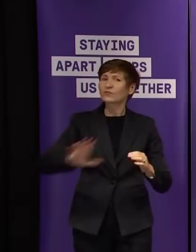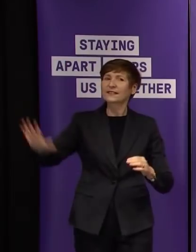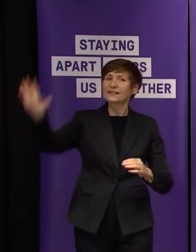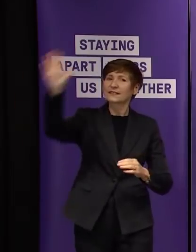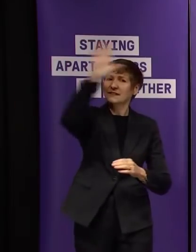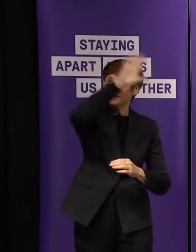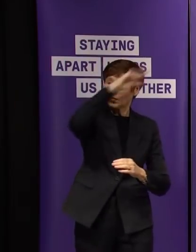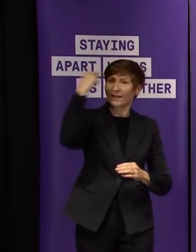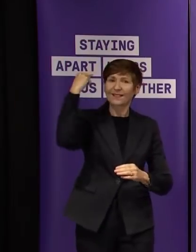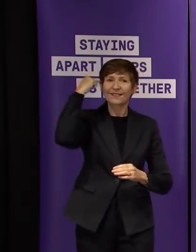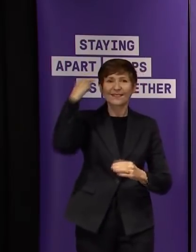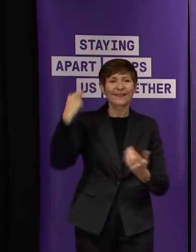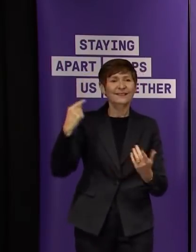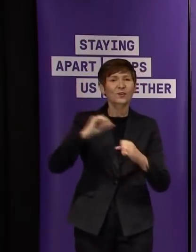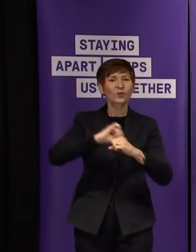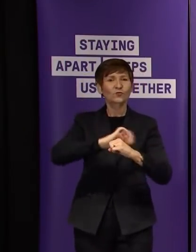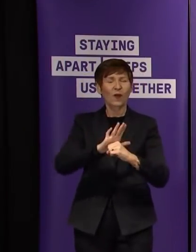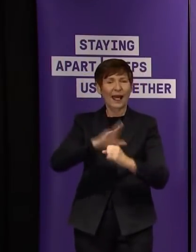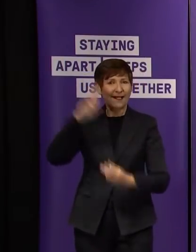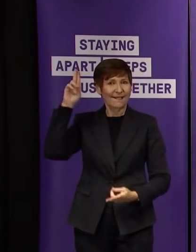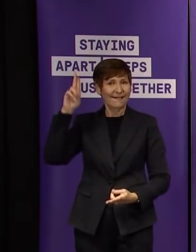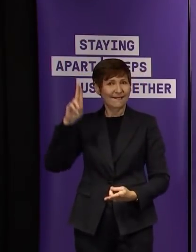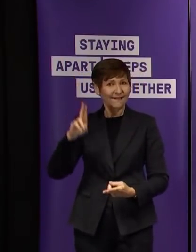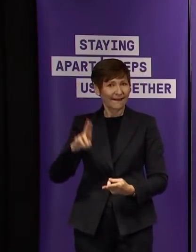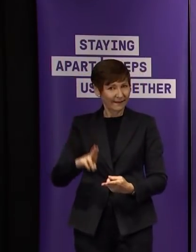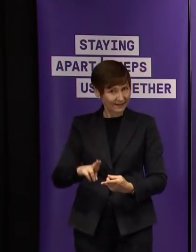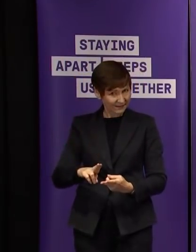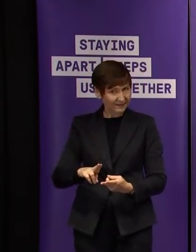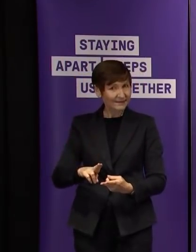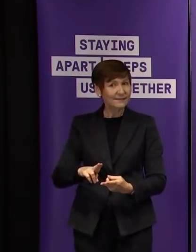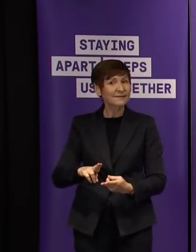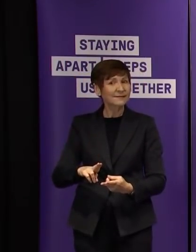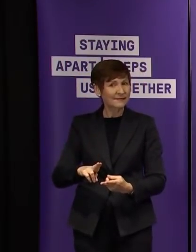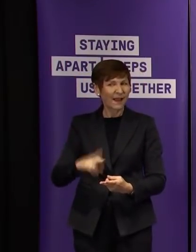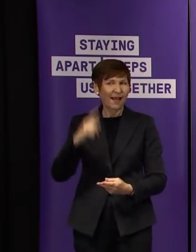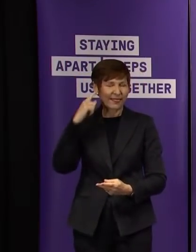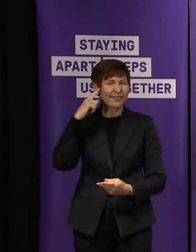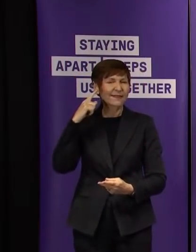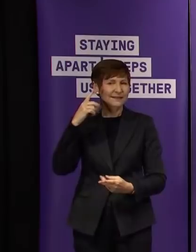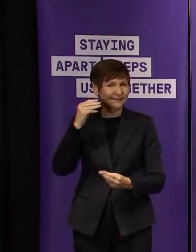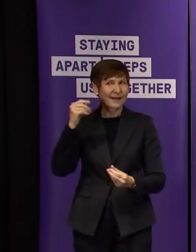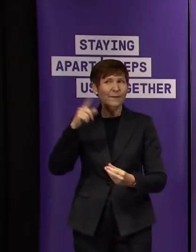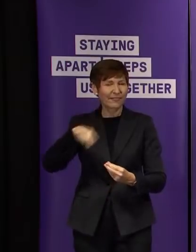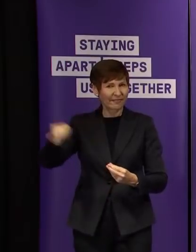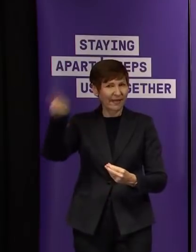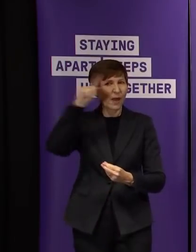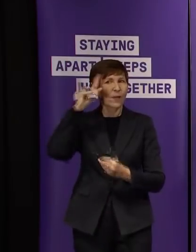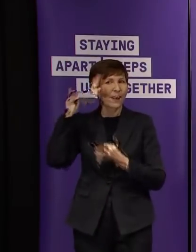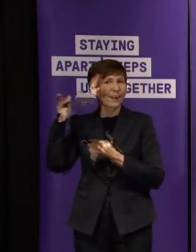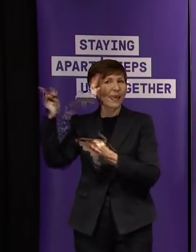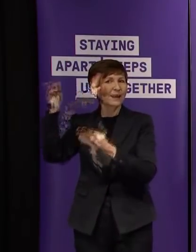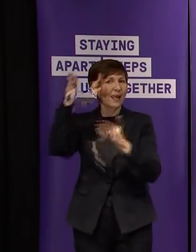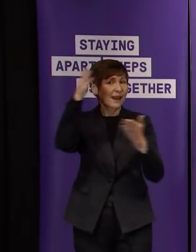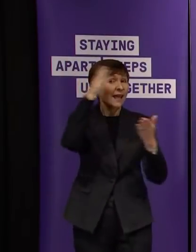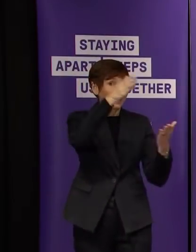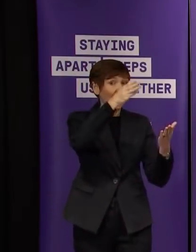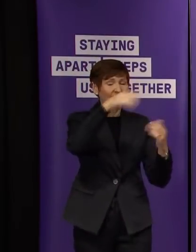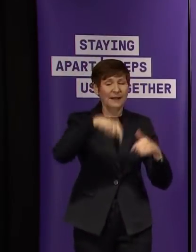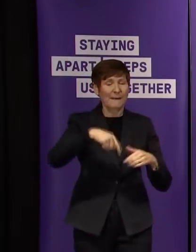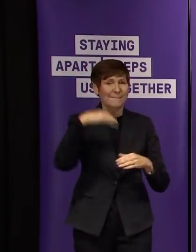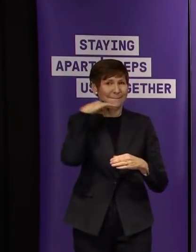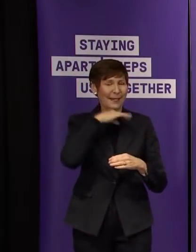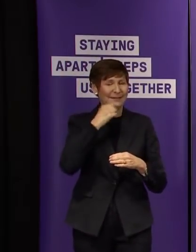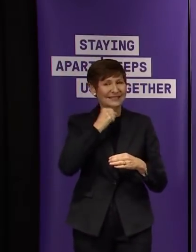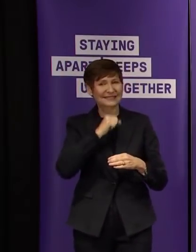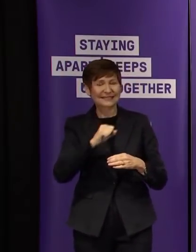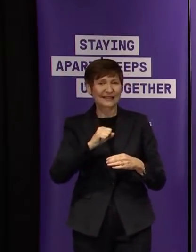low case numbers will mean, in all likelihood, that it'll be ahead of Metro Melbourne. But at some point, Metro Melbourne catches up, and